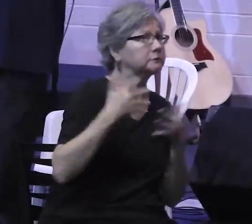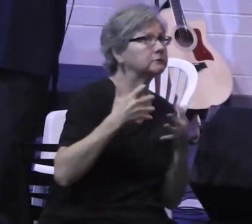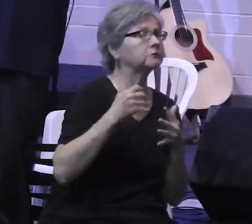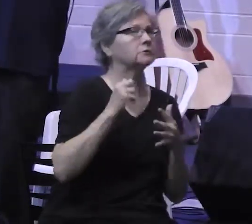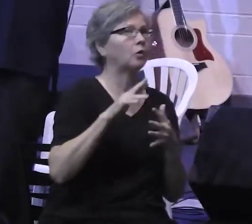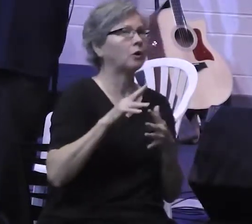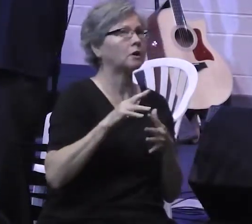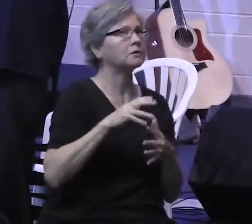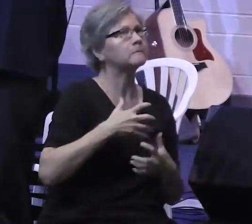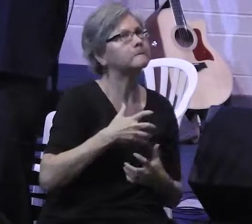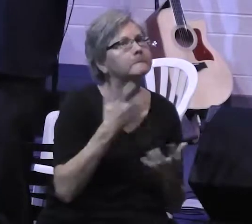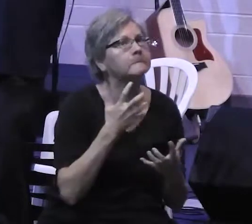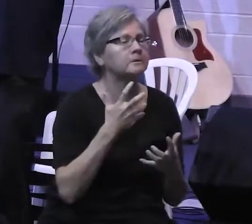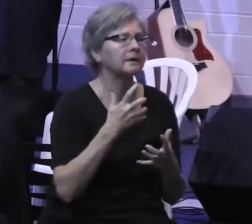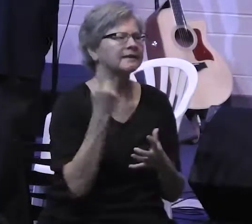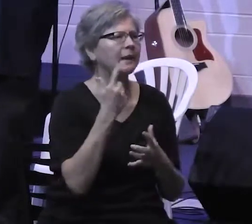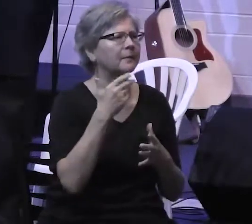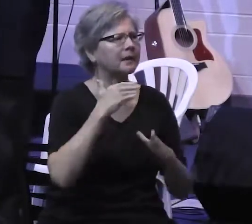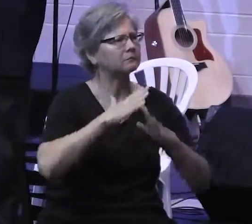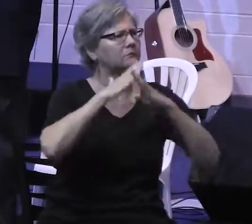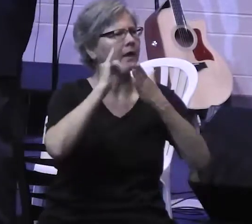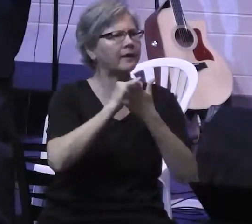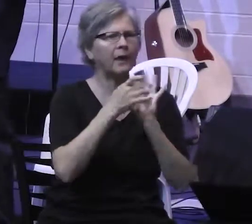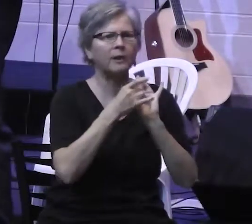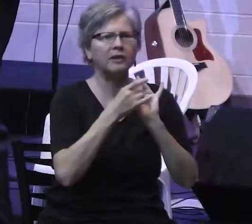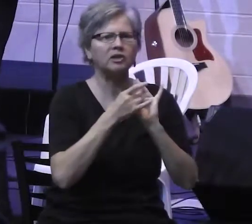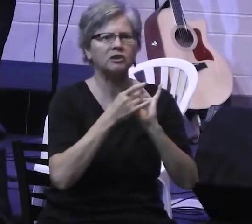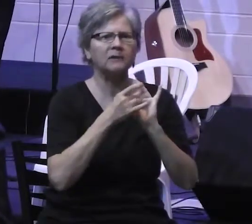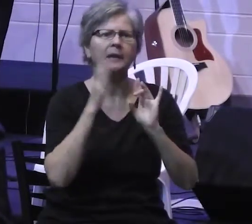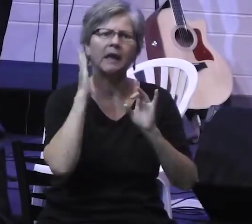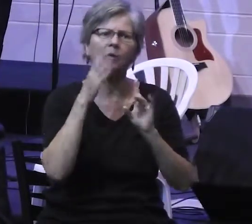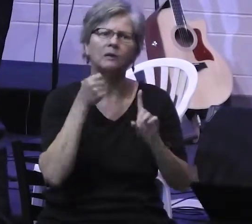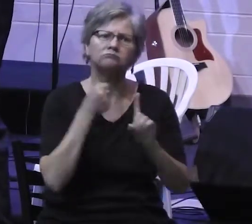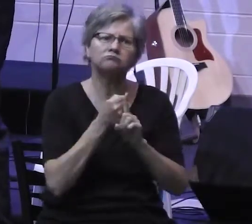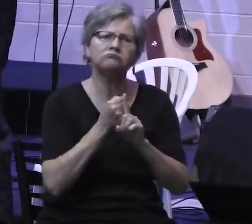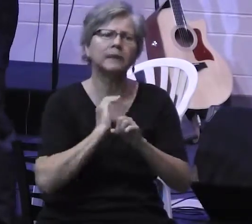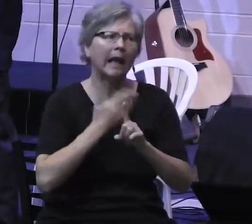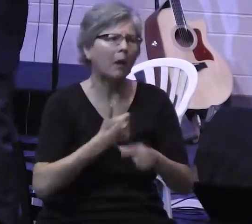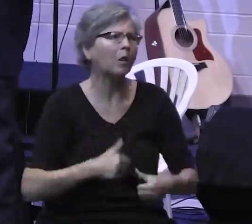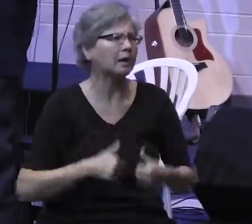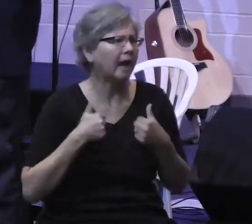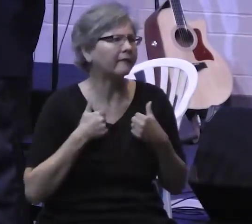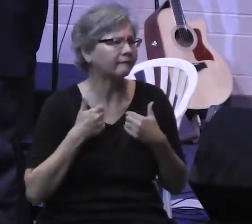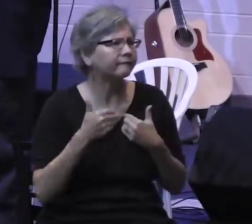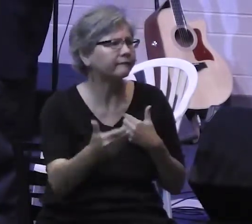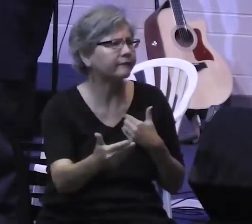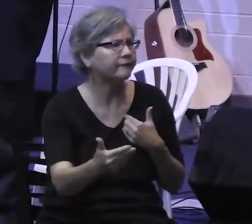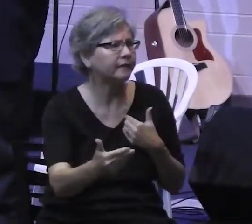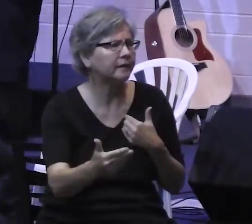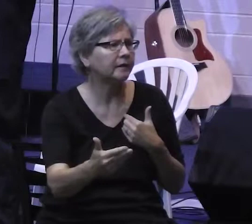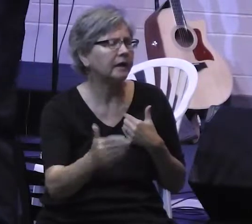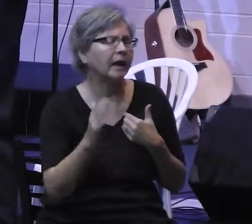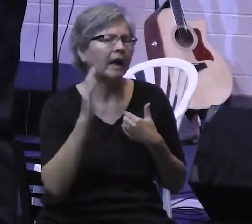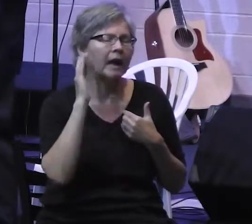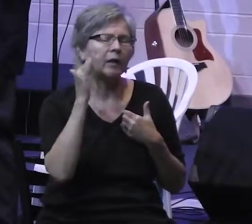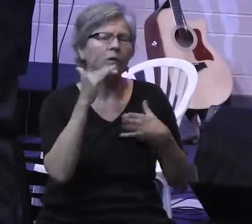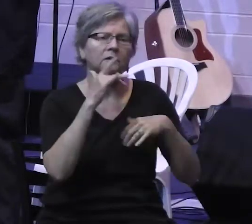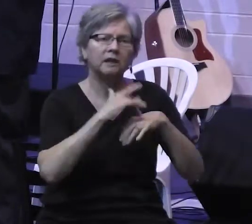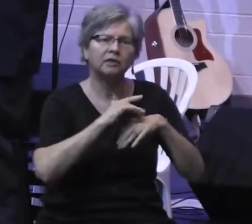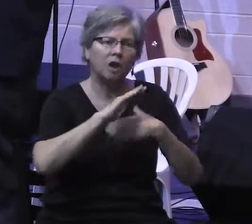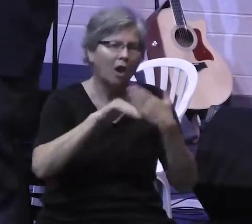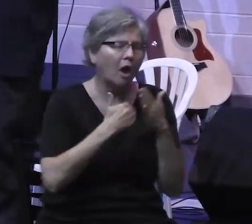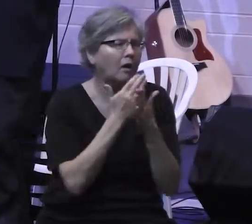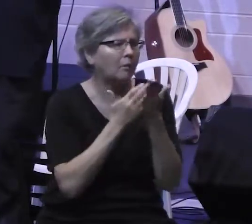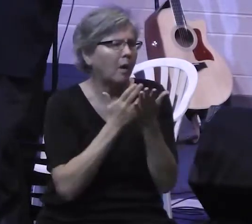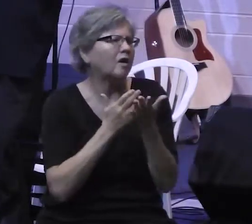hold us back where that relationship is concerned, it's going to impact the rest of our lives, the other areas of our lives, as well as the duration of our